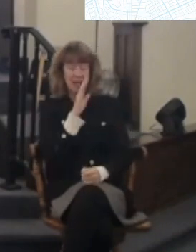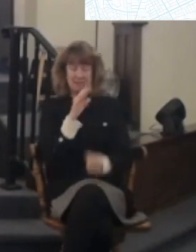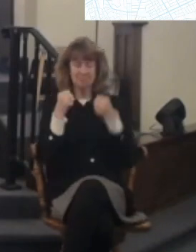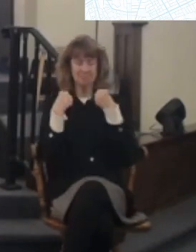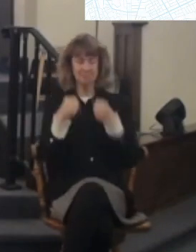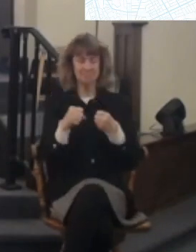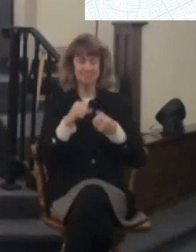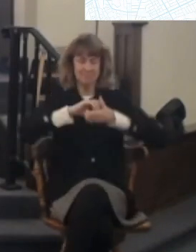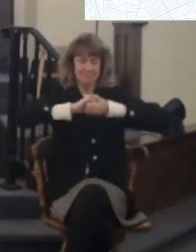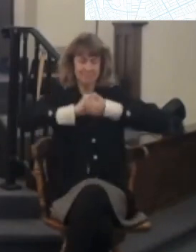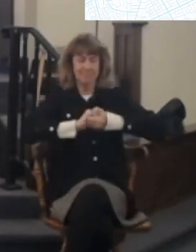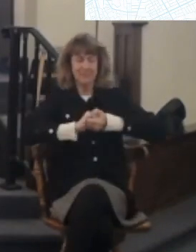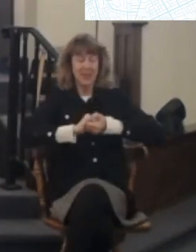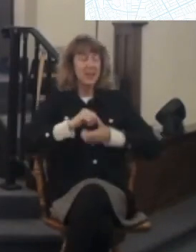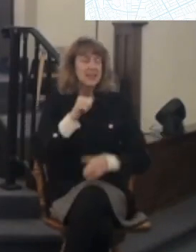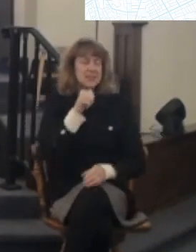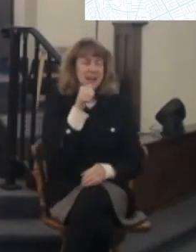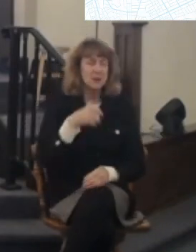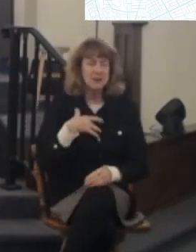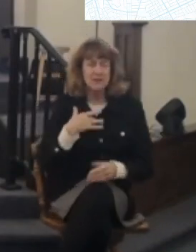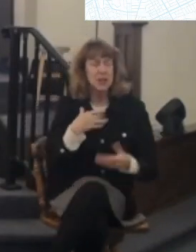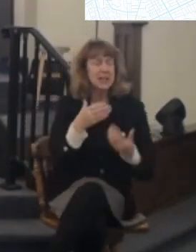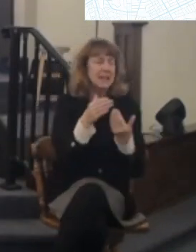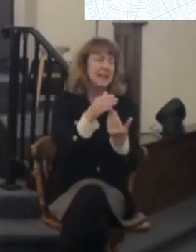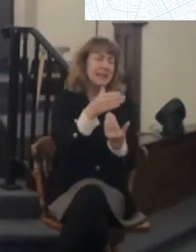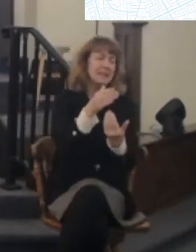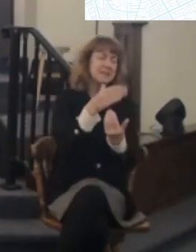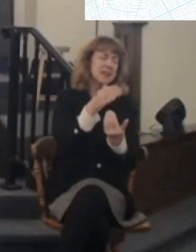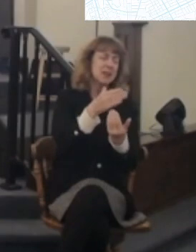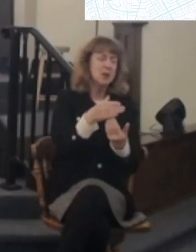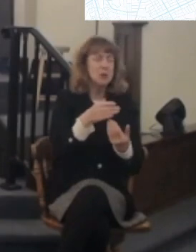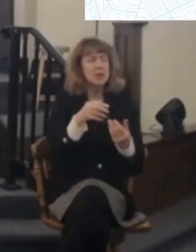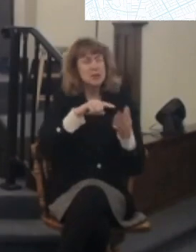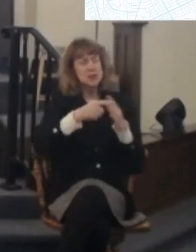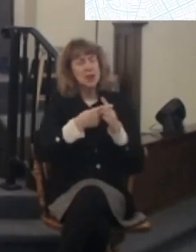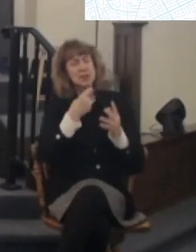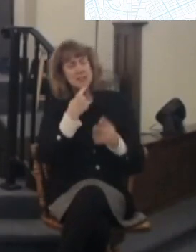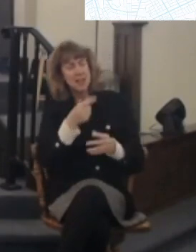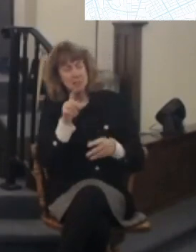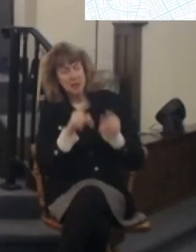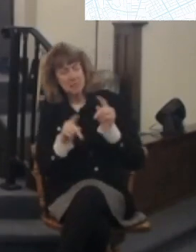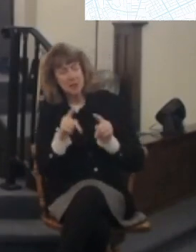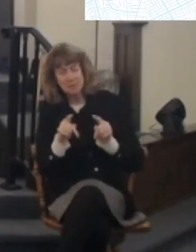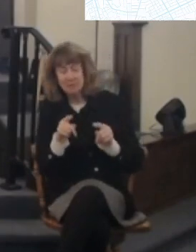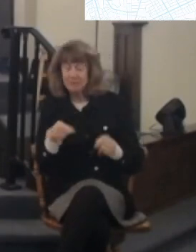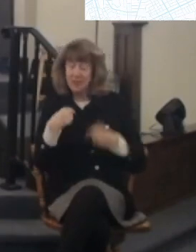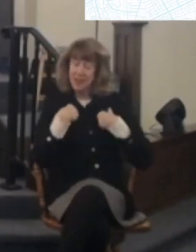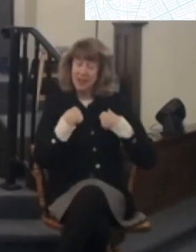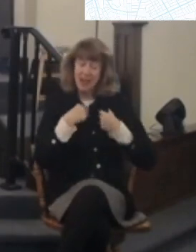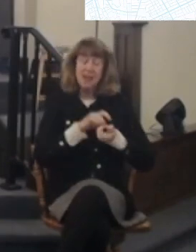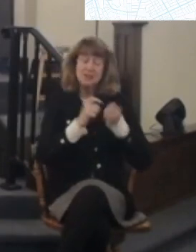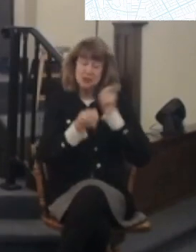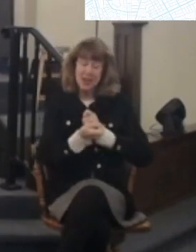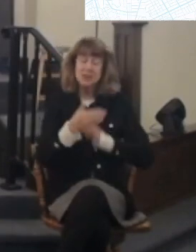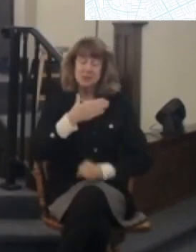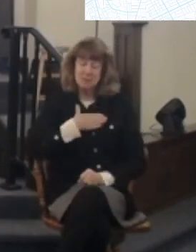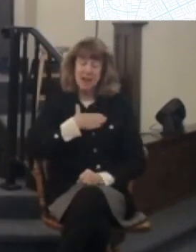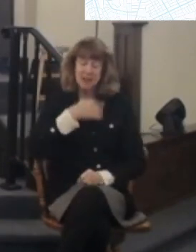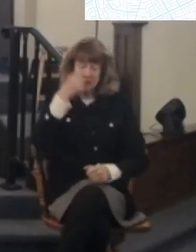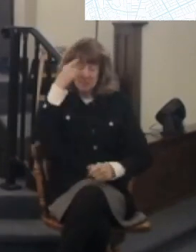feel easy. As soon as you start telling people that you've been talking to that you change your political